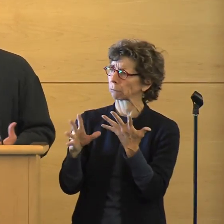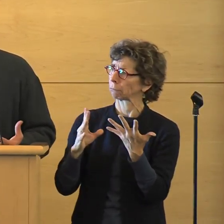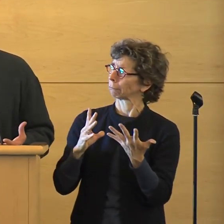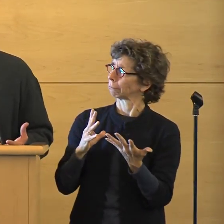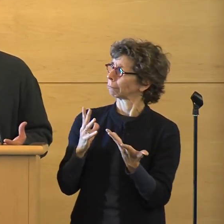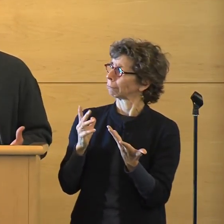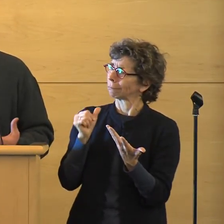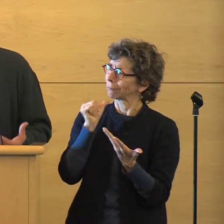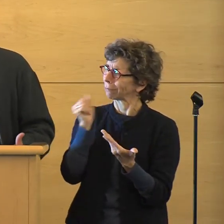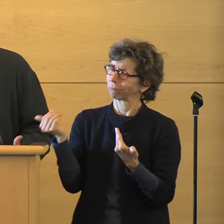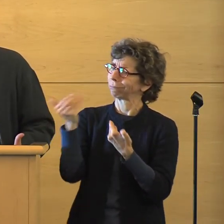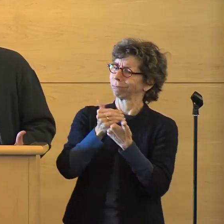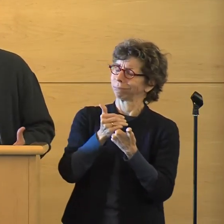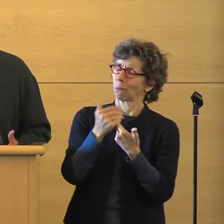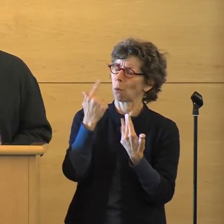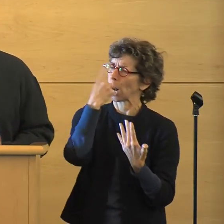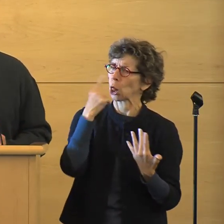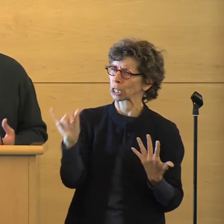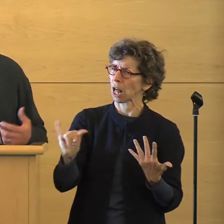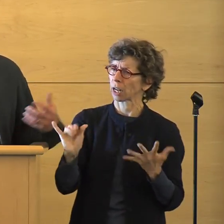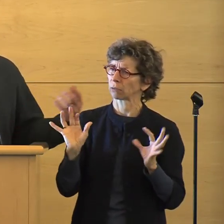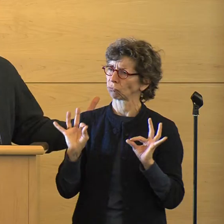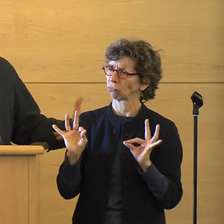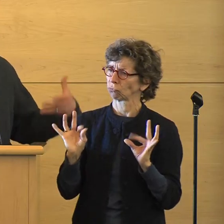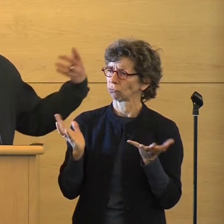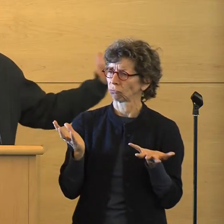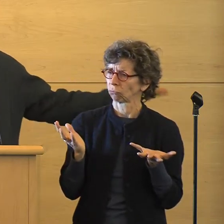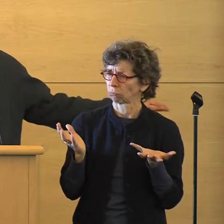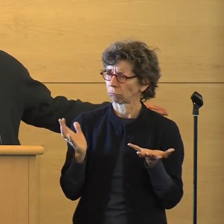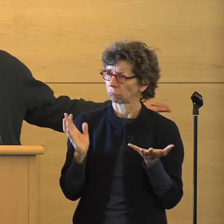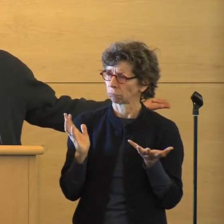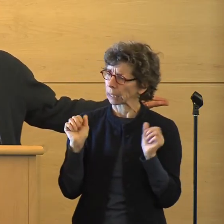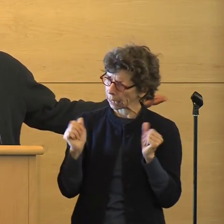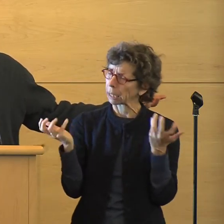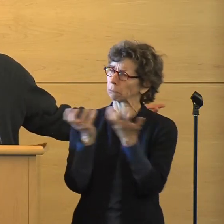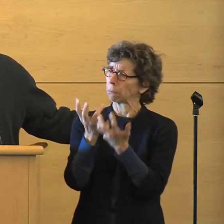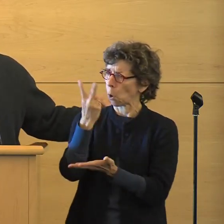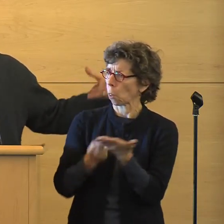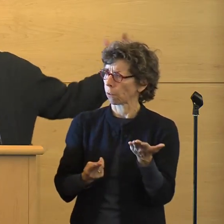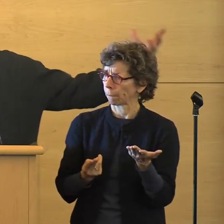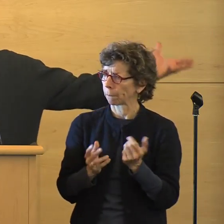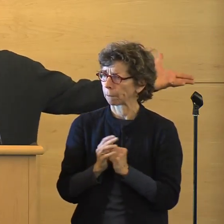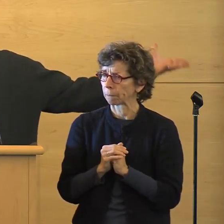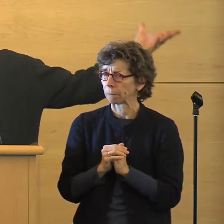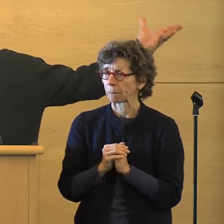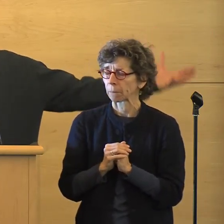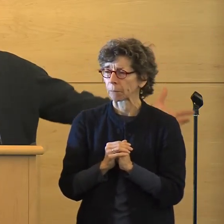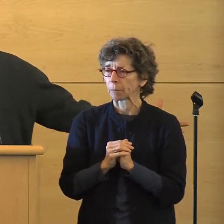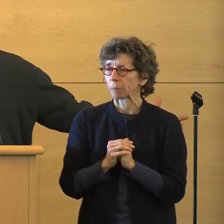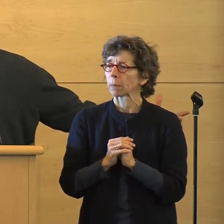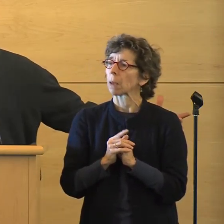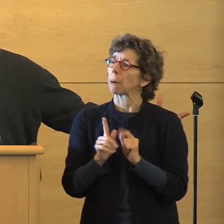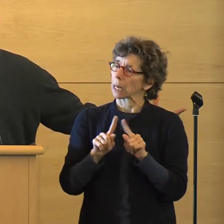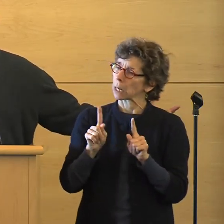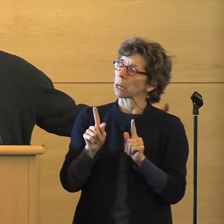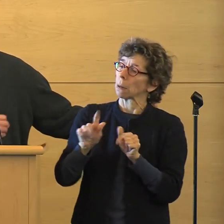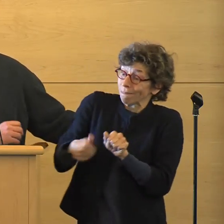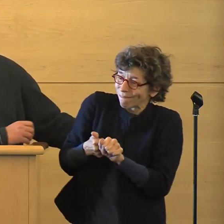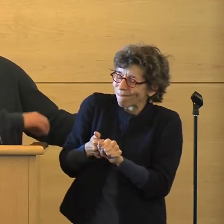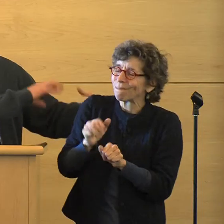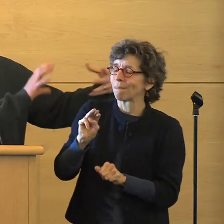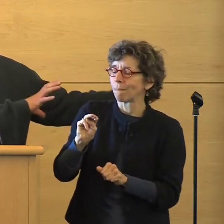that accessibility is plain and ugly. And so we do find that we have to dispel that myth, that